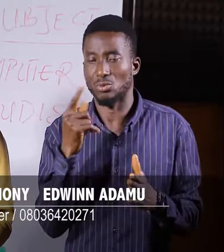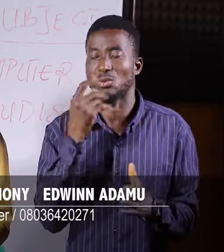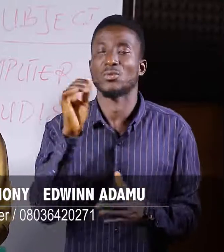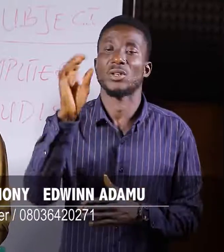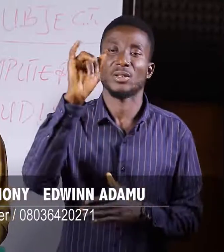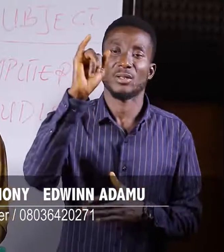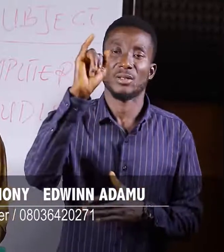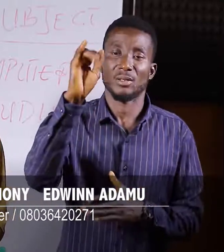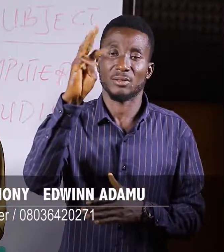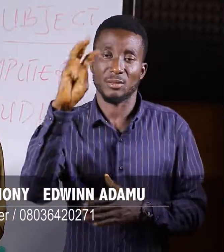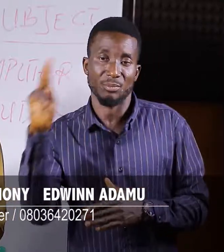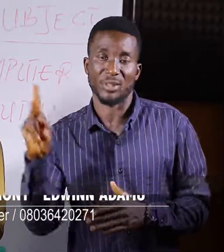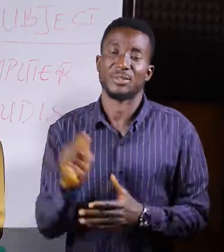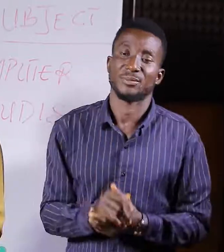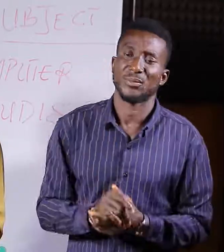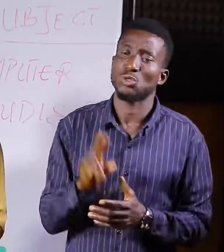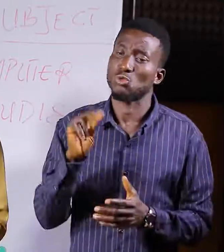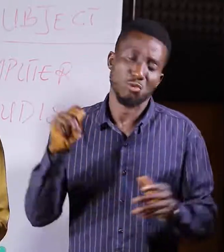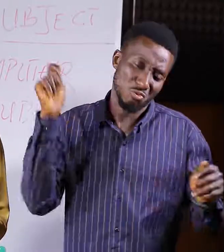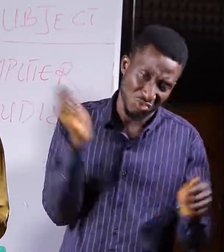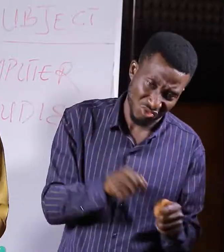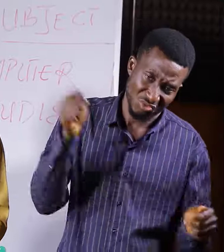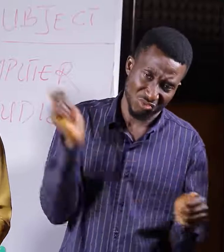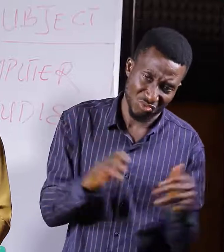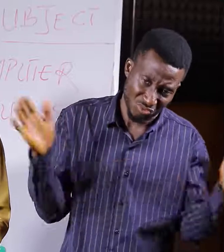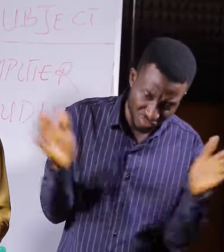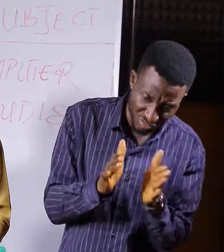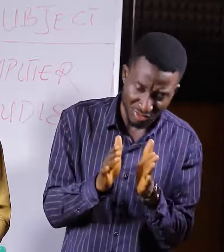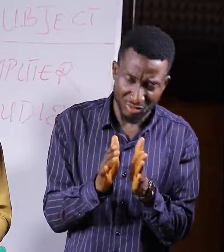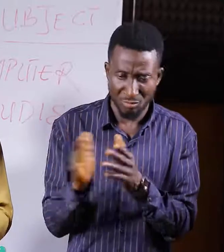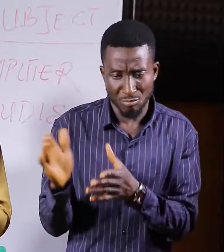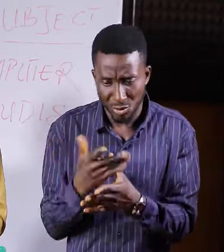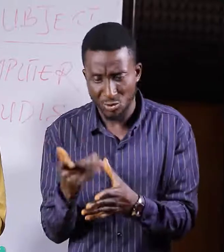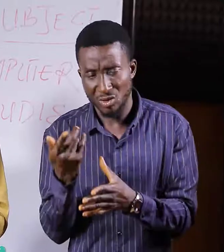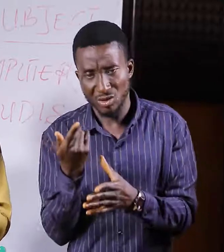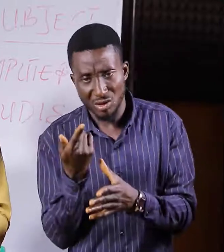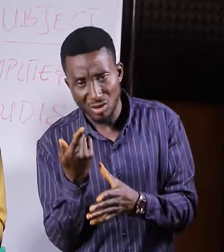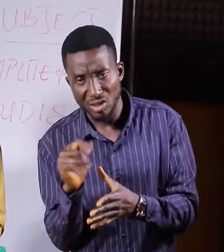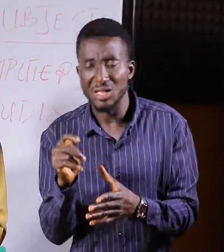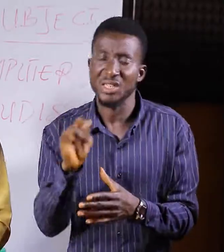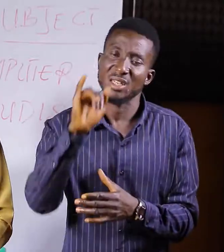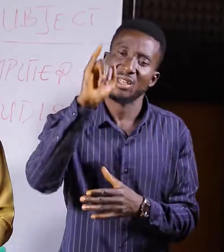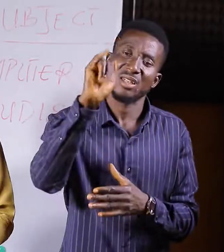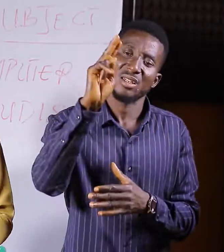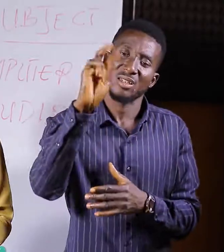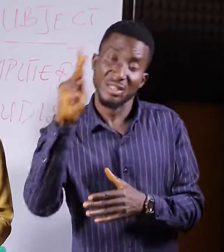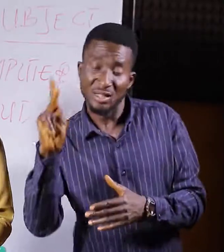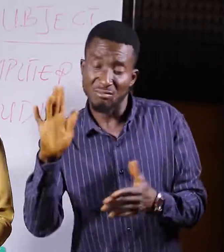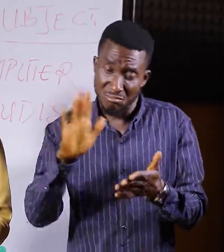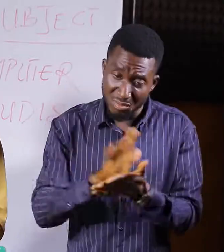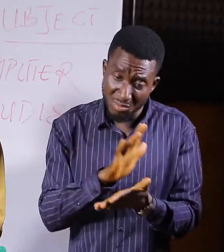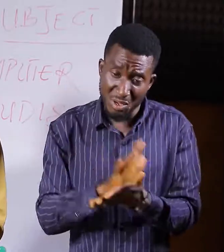make any reasonable striking. There is no striking between ribbons, the ink, the paper, trying